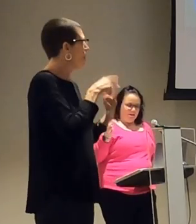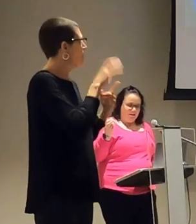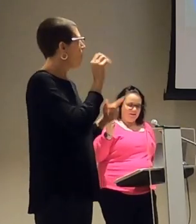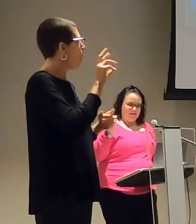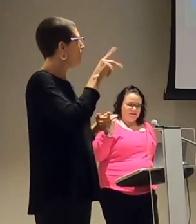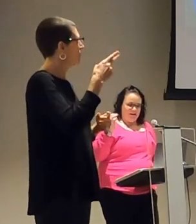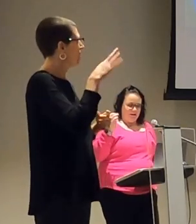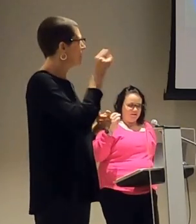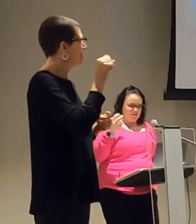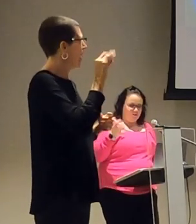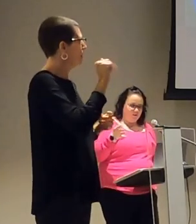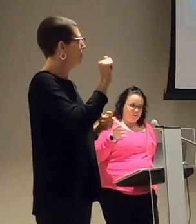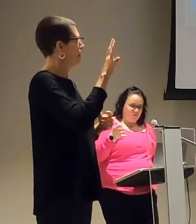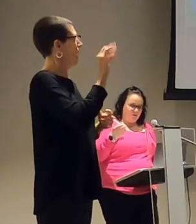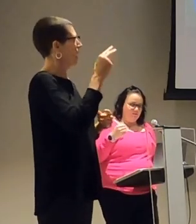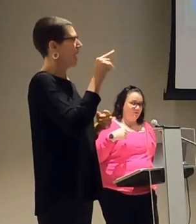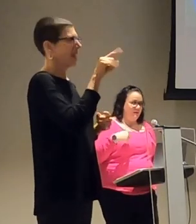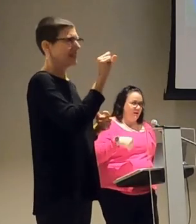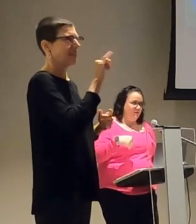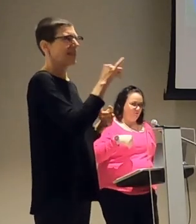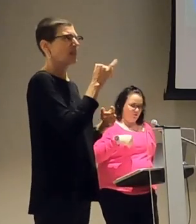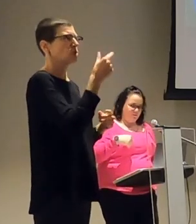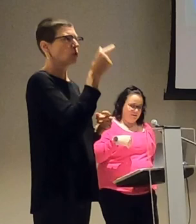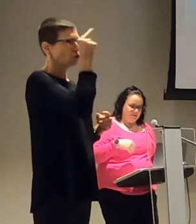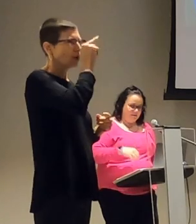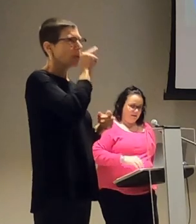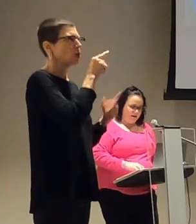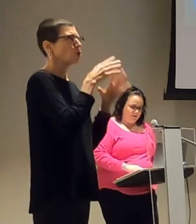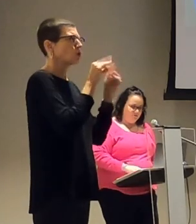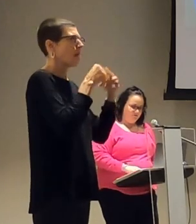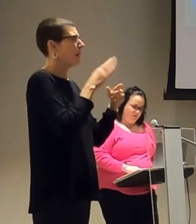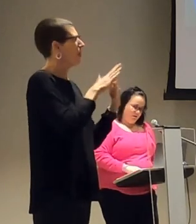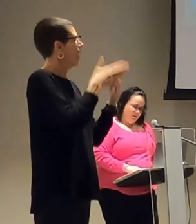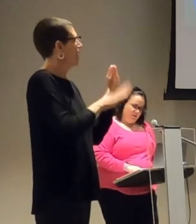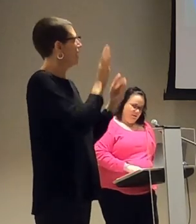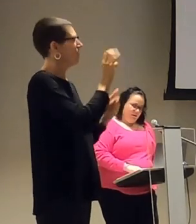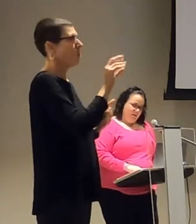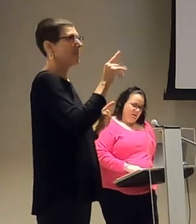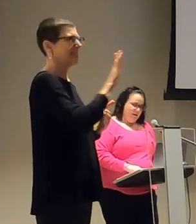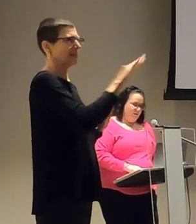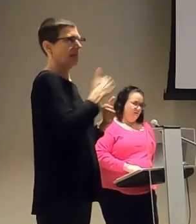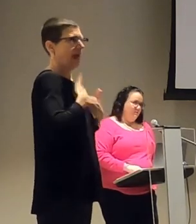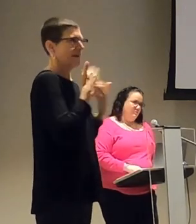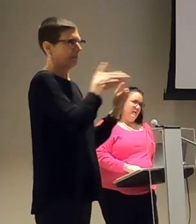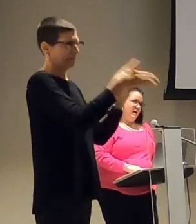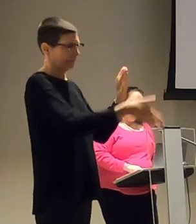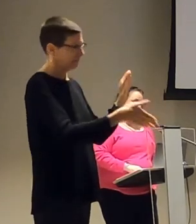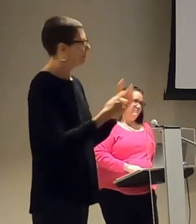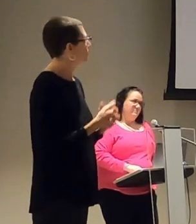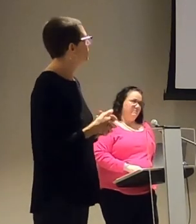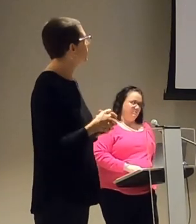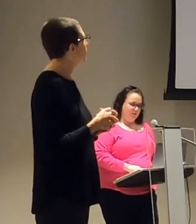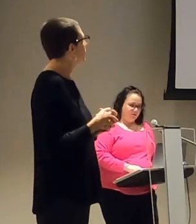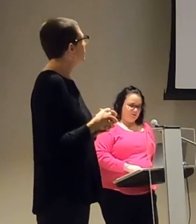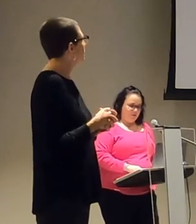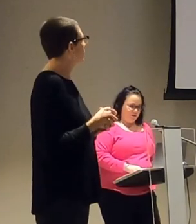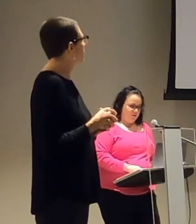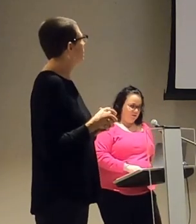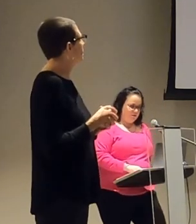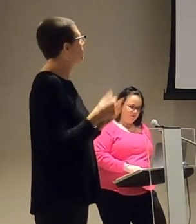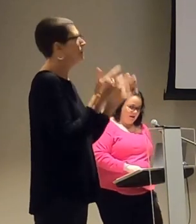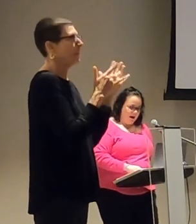and the Bacchanals. This is a Greek story about the end of Orpheus's life. Then, you know, we have